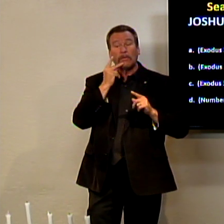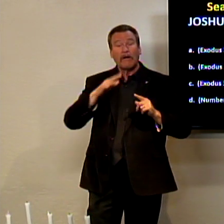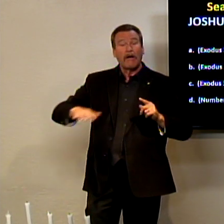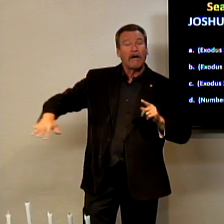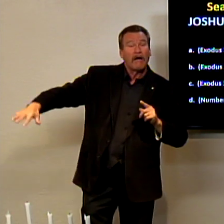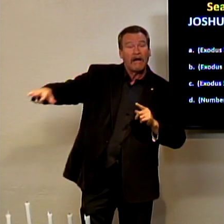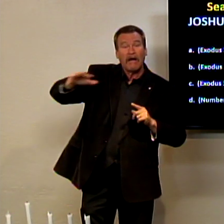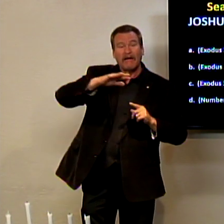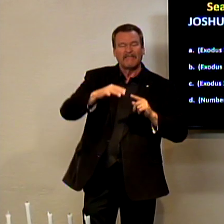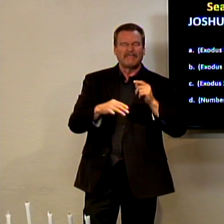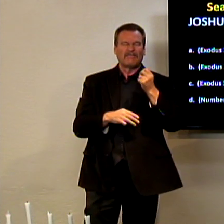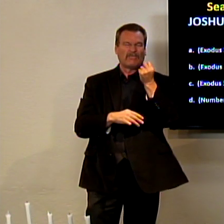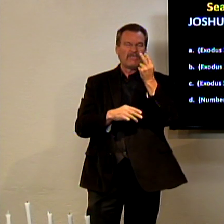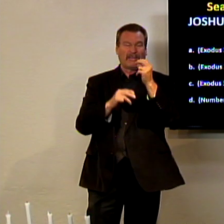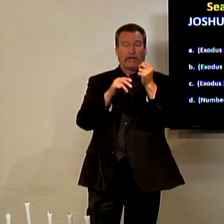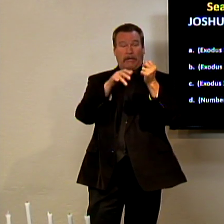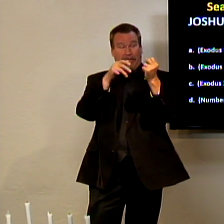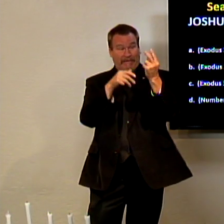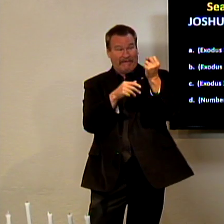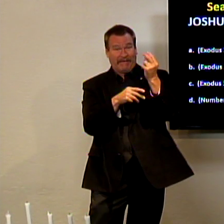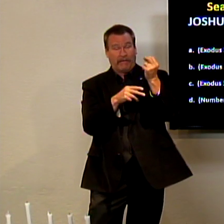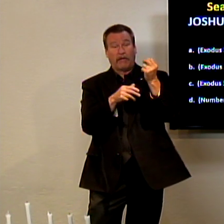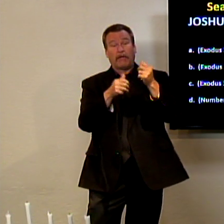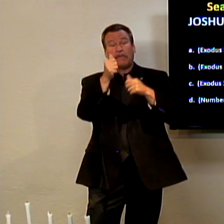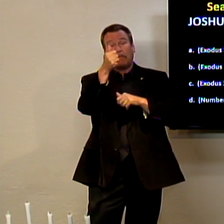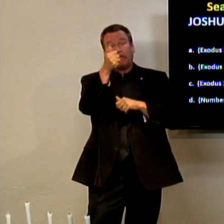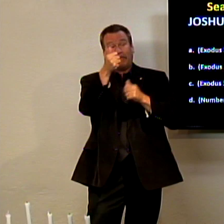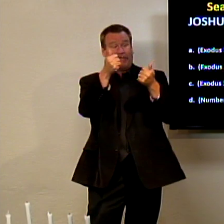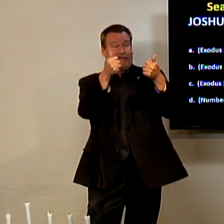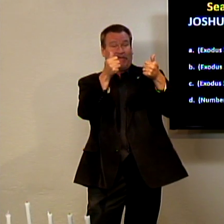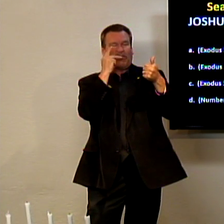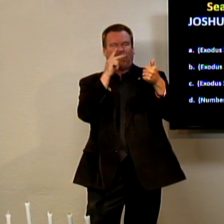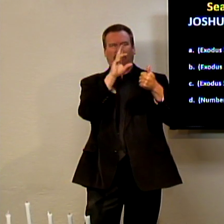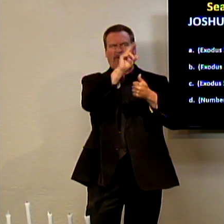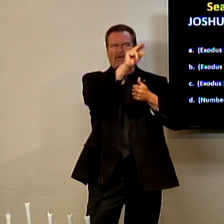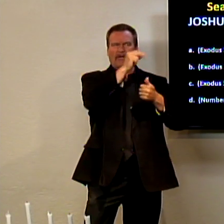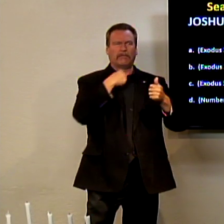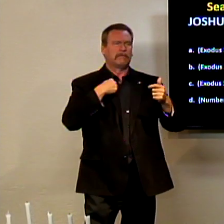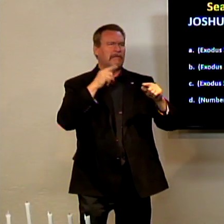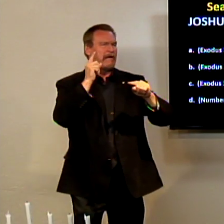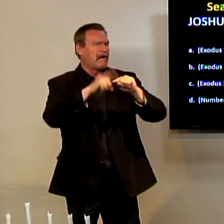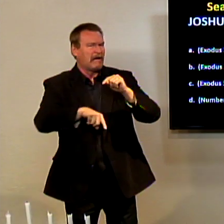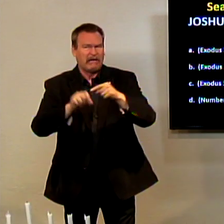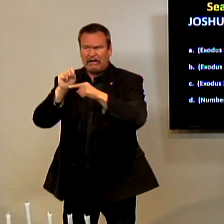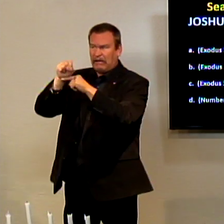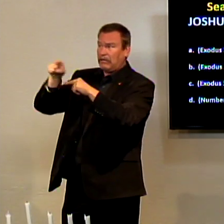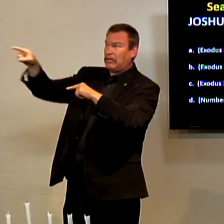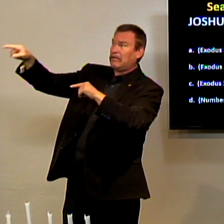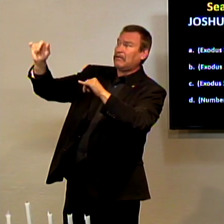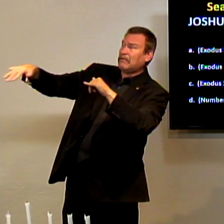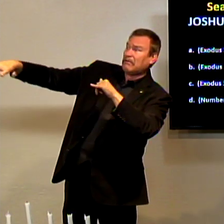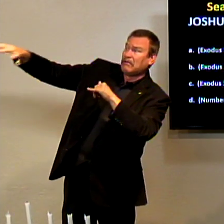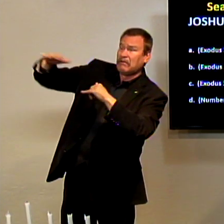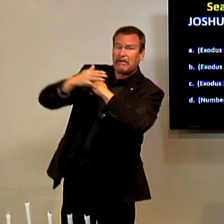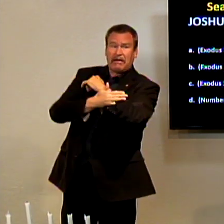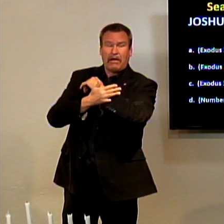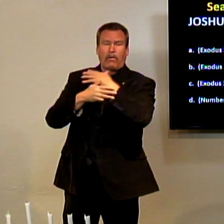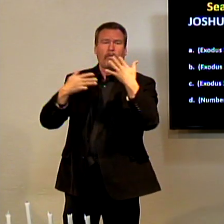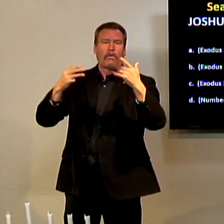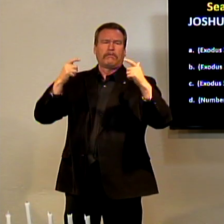land. But the Jewish people, there were 10 that said, we can't take it over. We're going to fail. Our enemies,